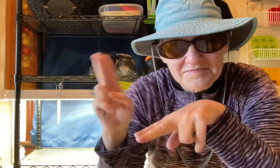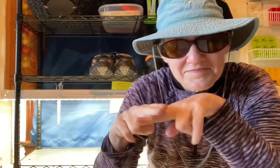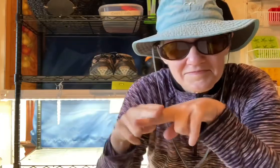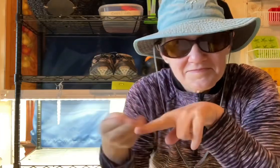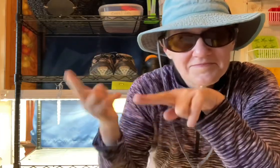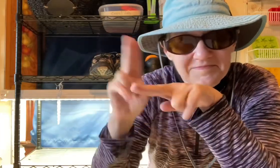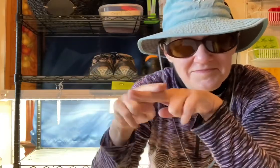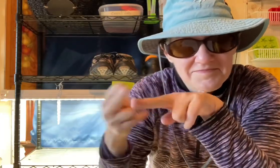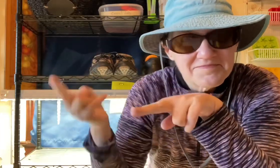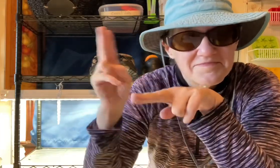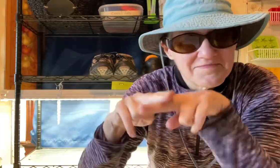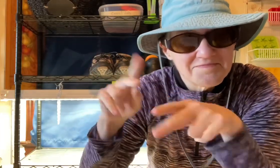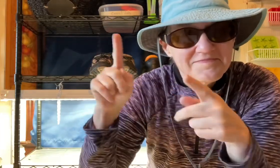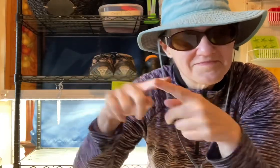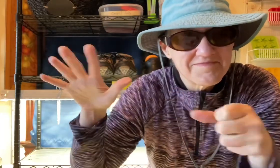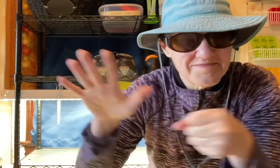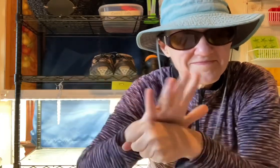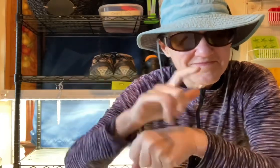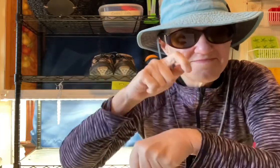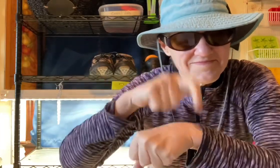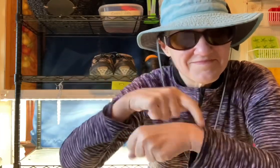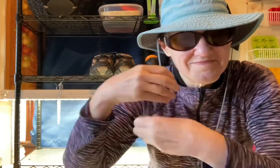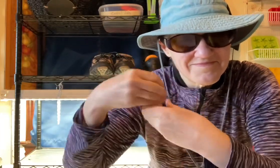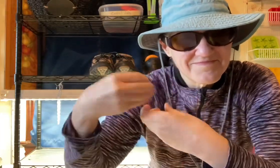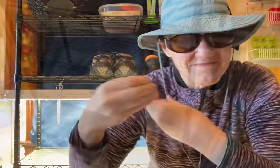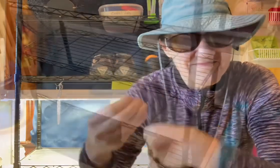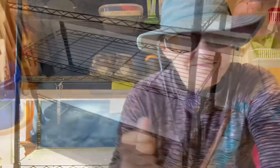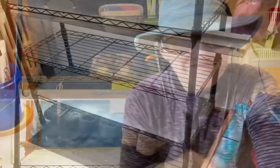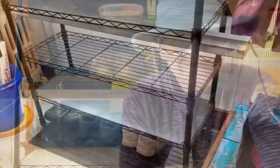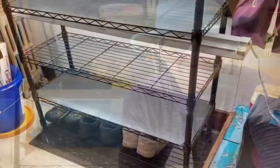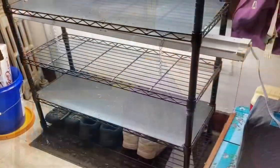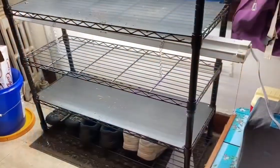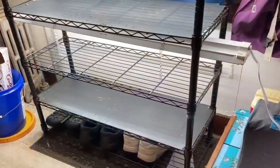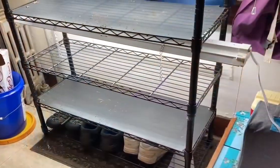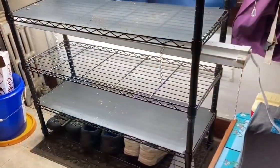hours outside and we'll increase the time until they're out there full time.